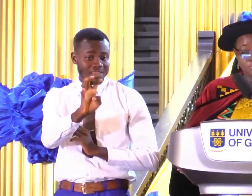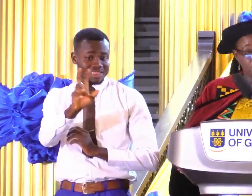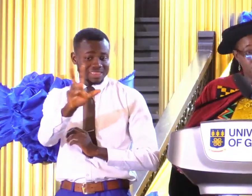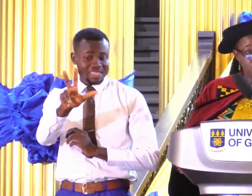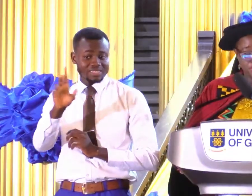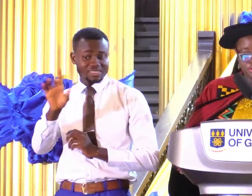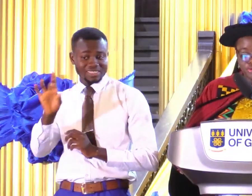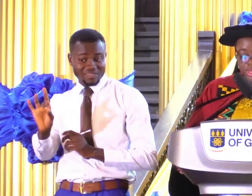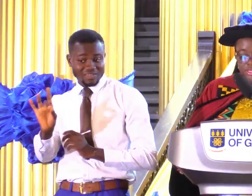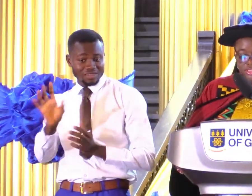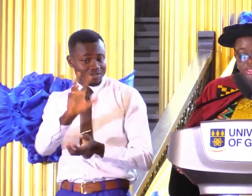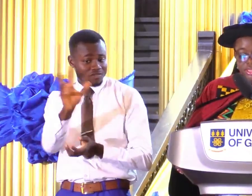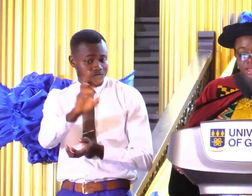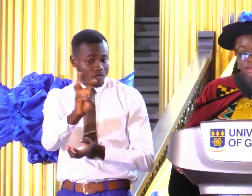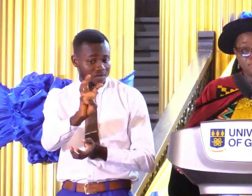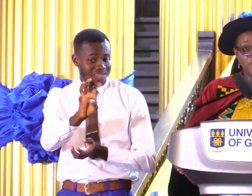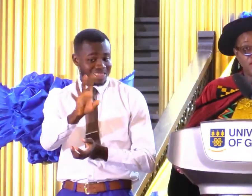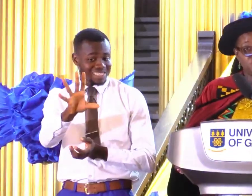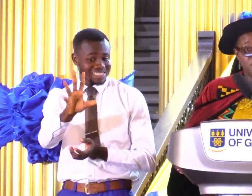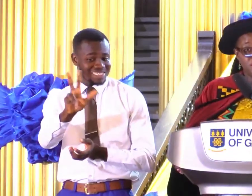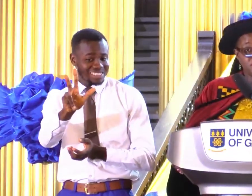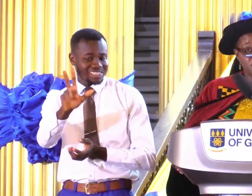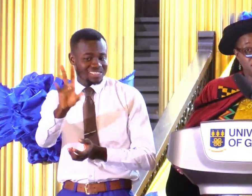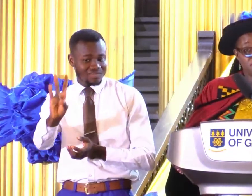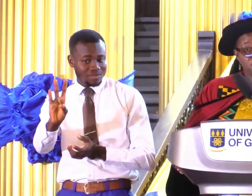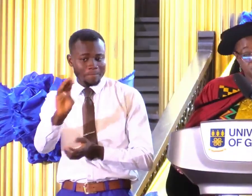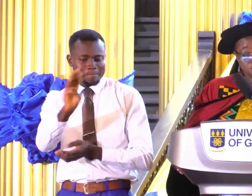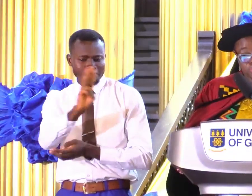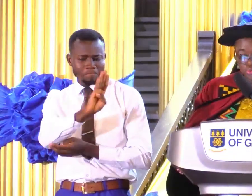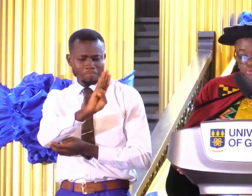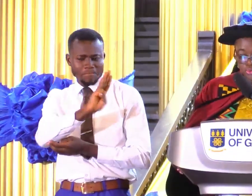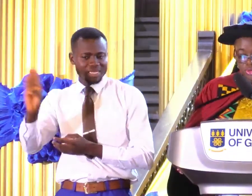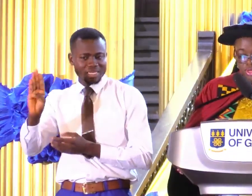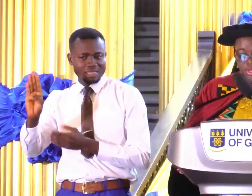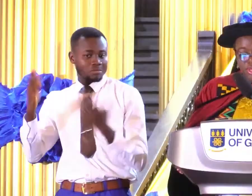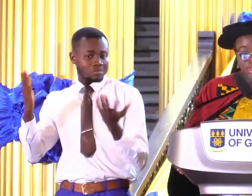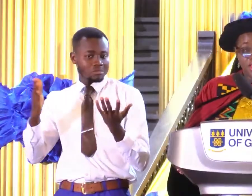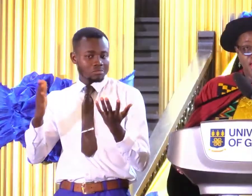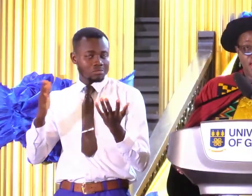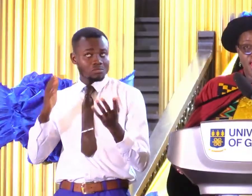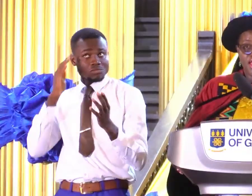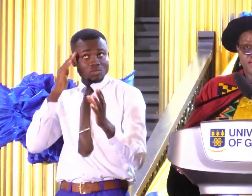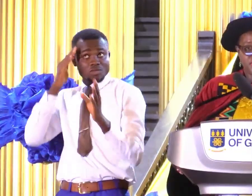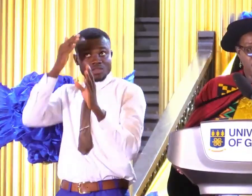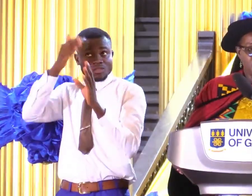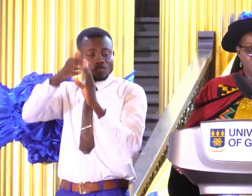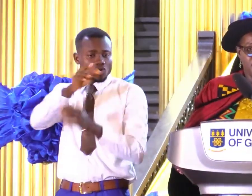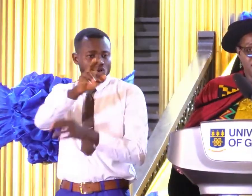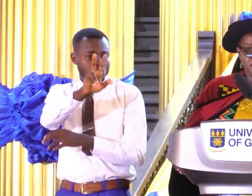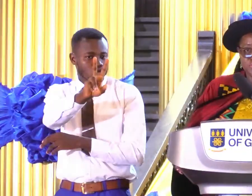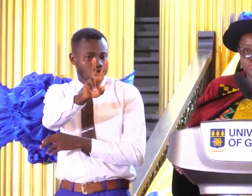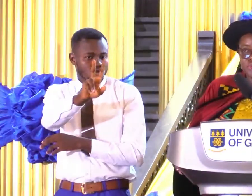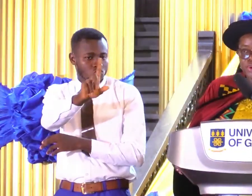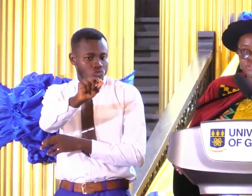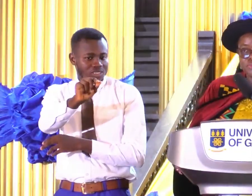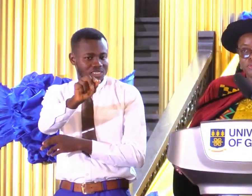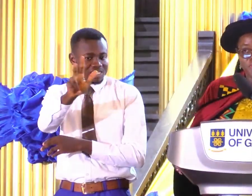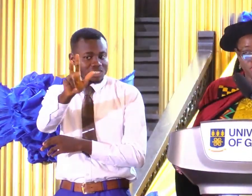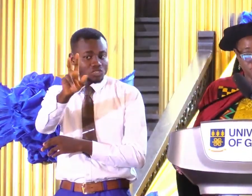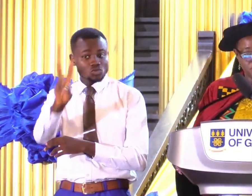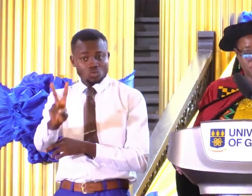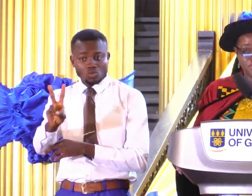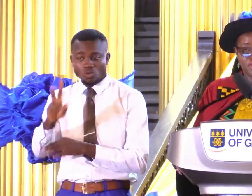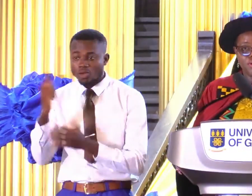$437 billion USD by 2032. And Ghana is nowhere to be